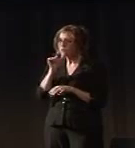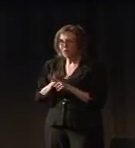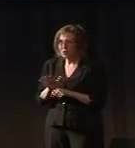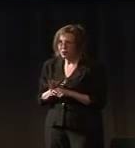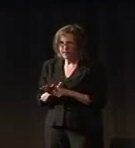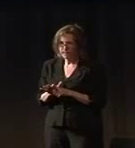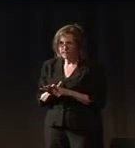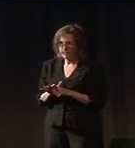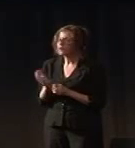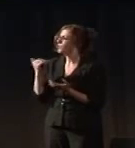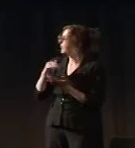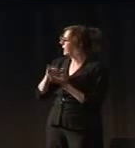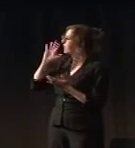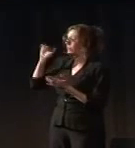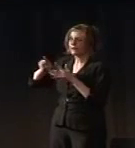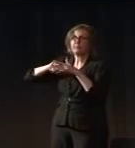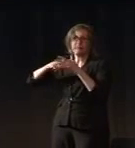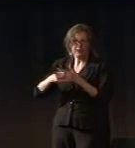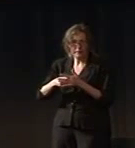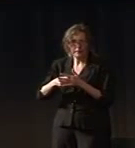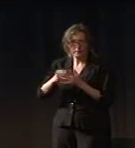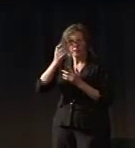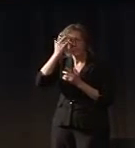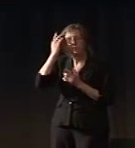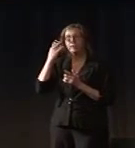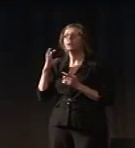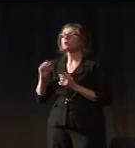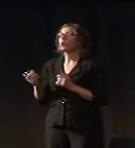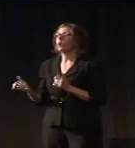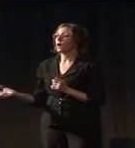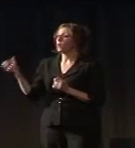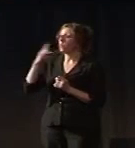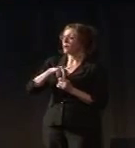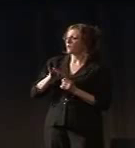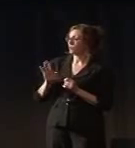and not the end. And so again, I come back to that essay from 10 years ago,